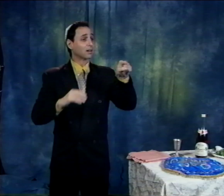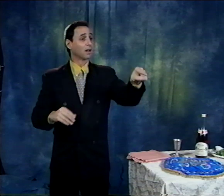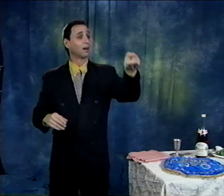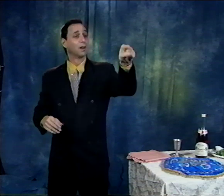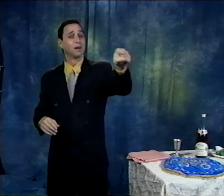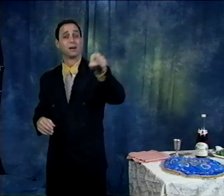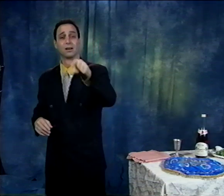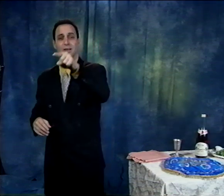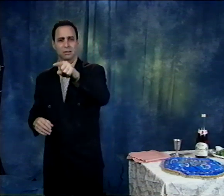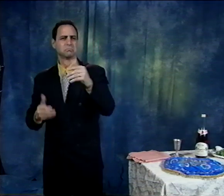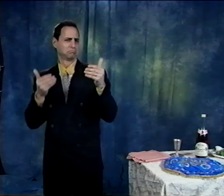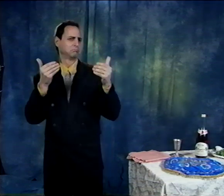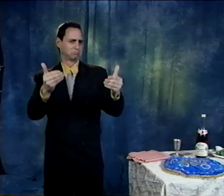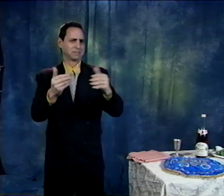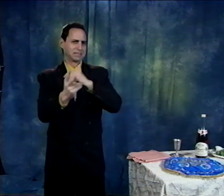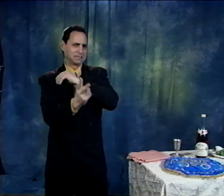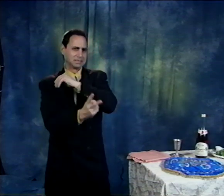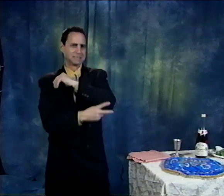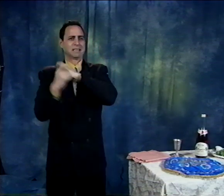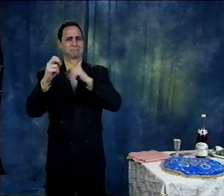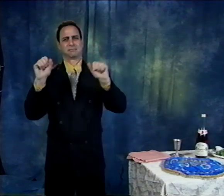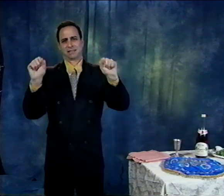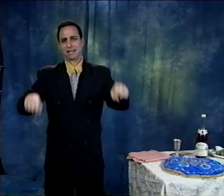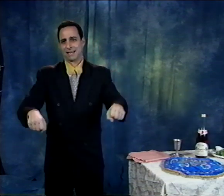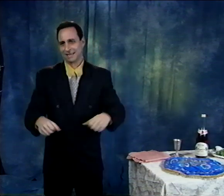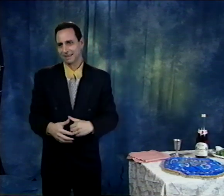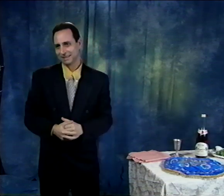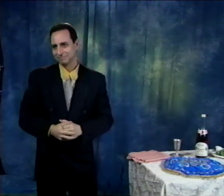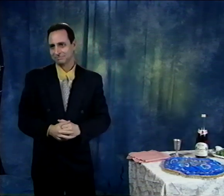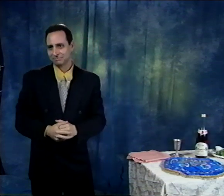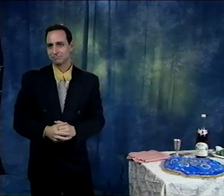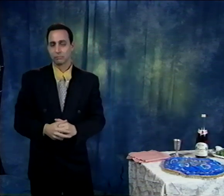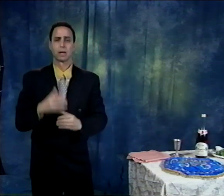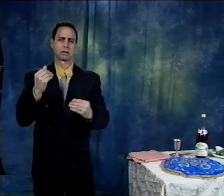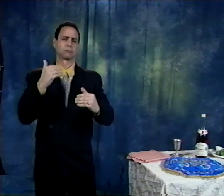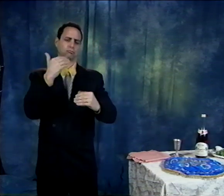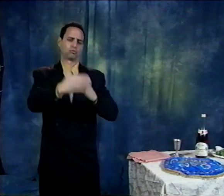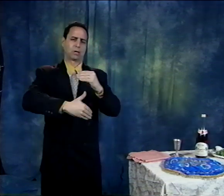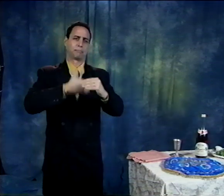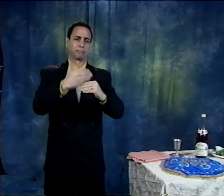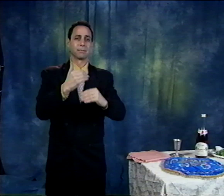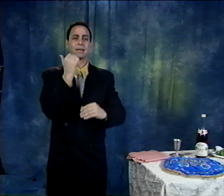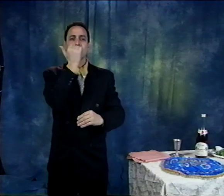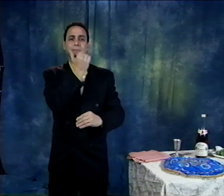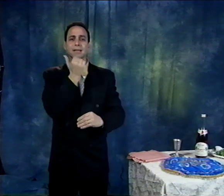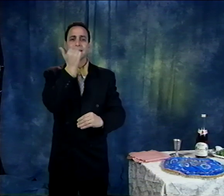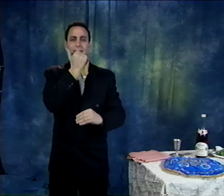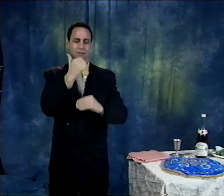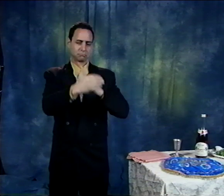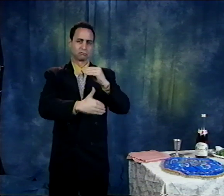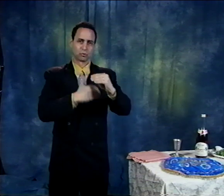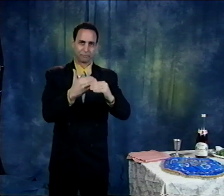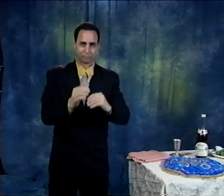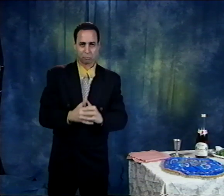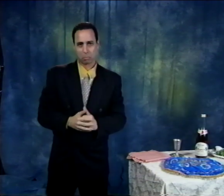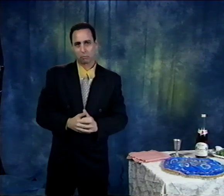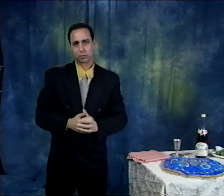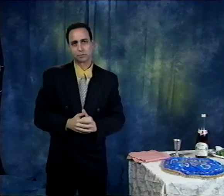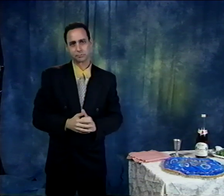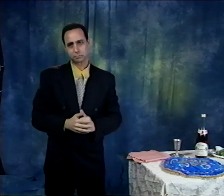Anyone at the table can go ahead and steal the matzah. Now go ahead and wrap it in the napkin.